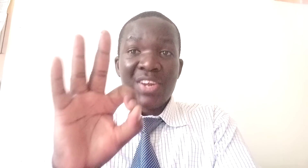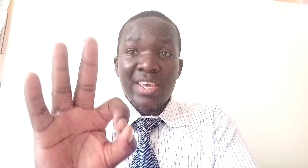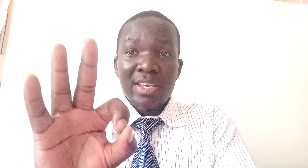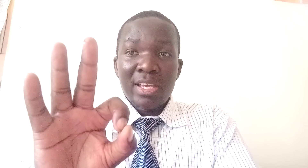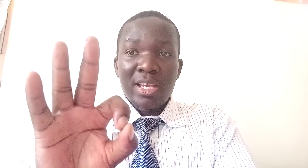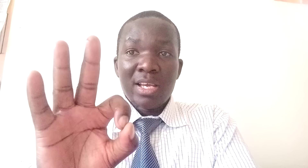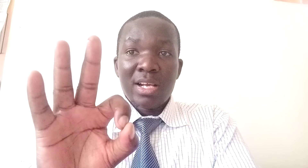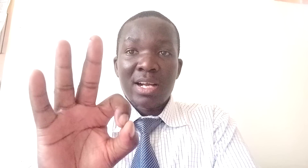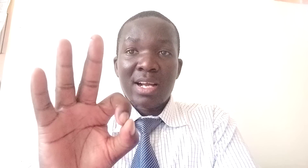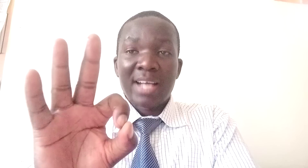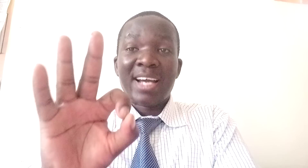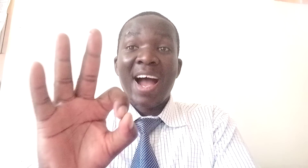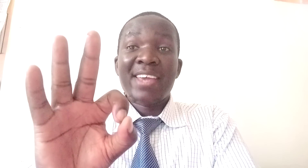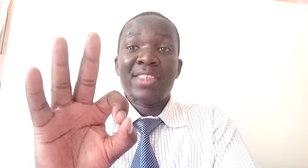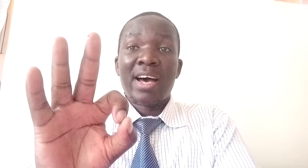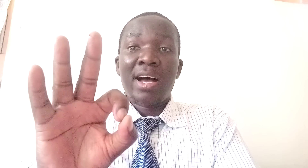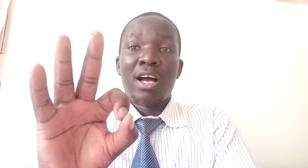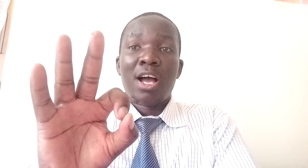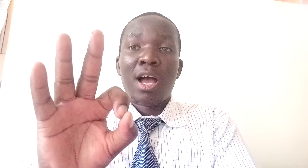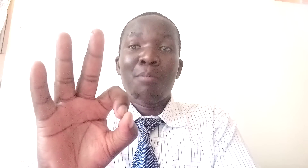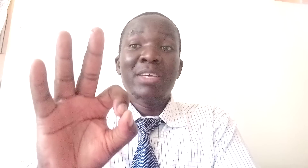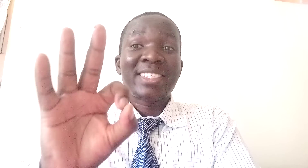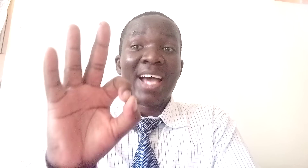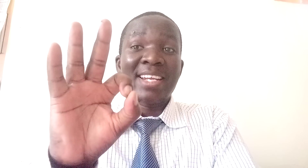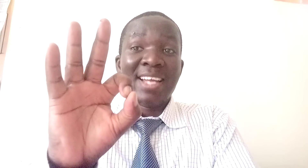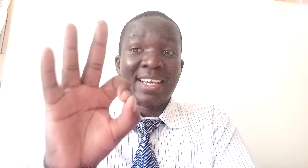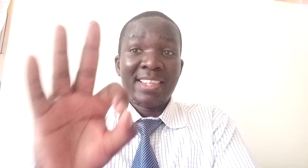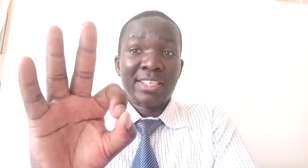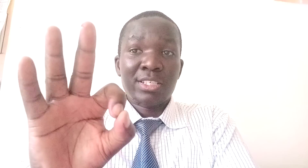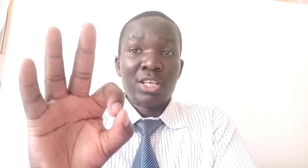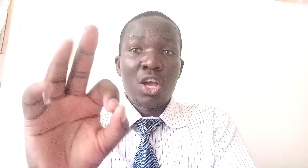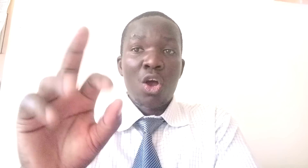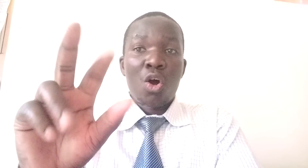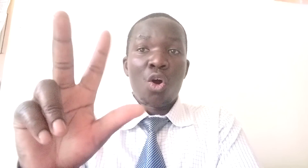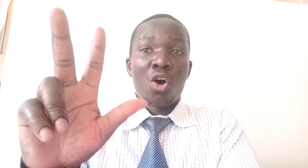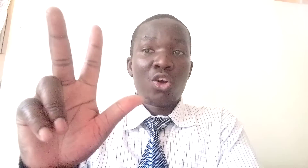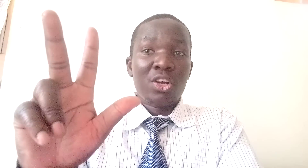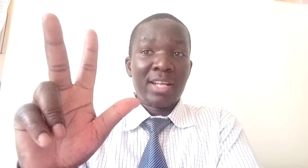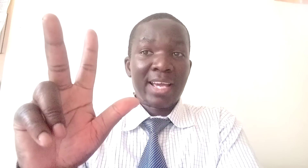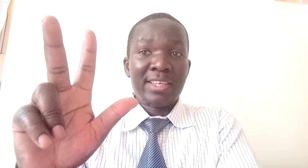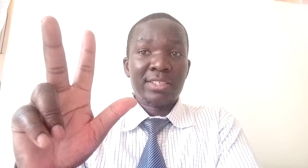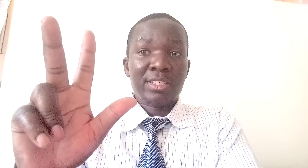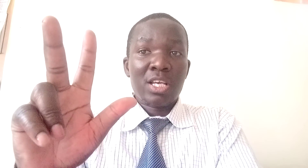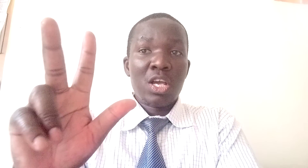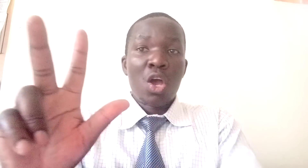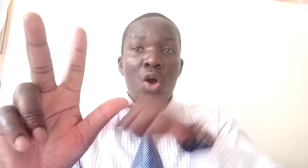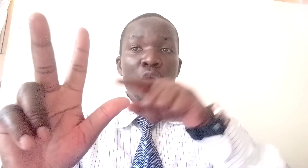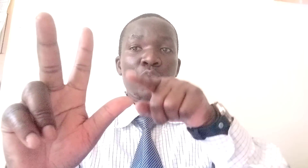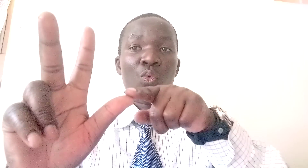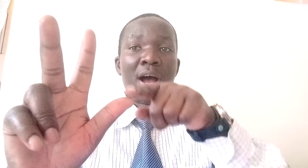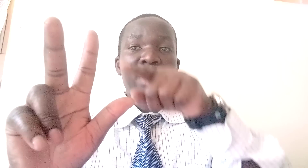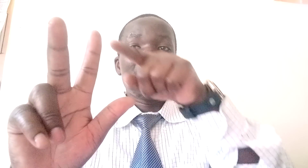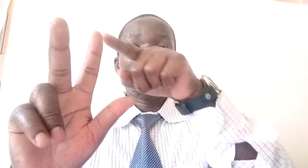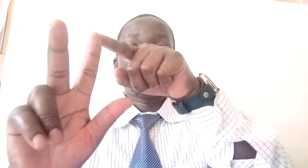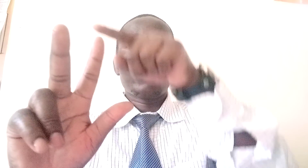3 can either be signed like this or like this. 1, 2,